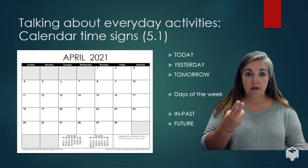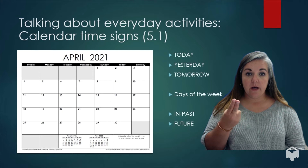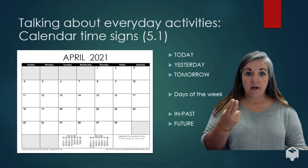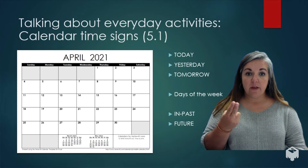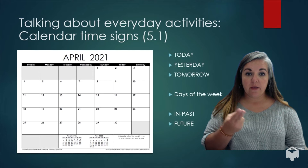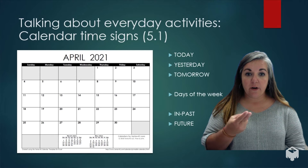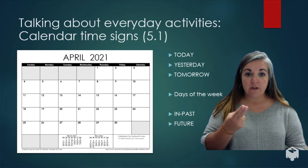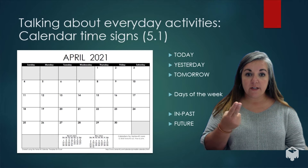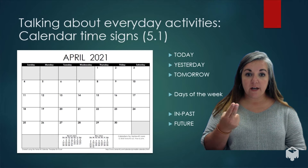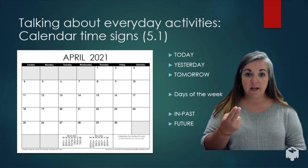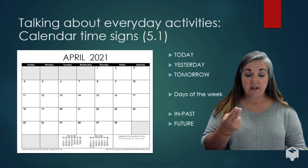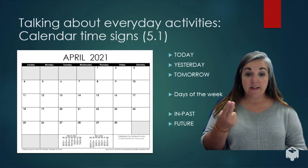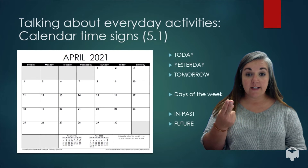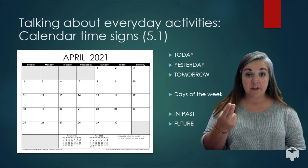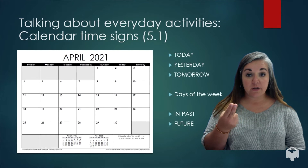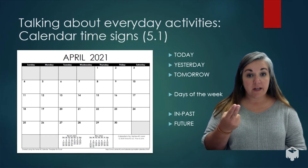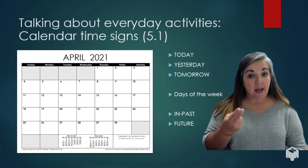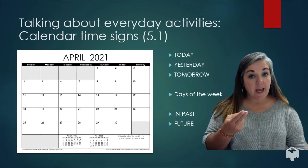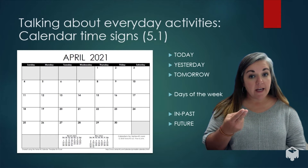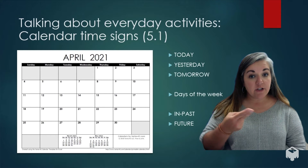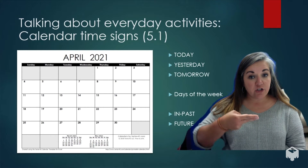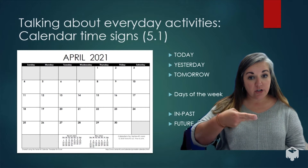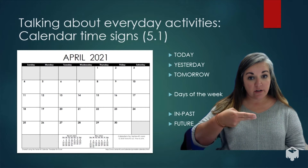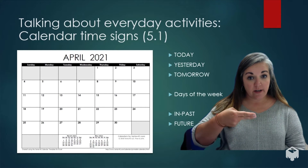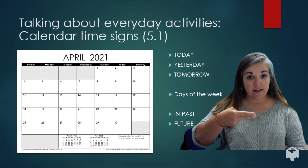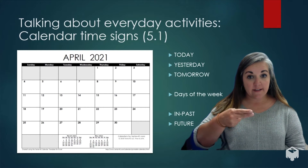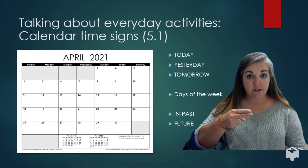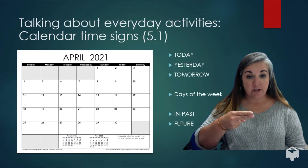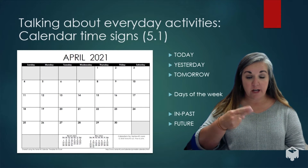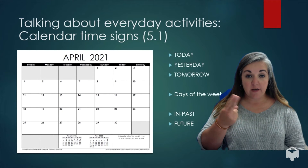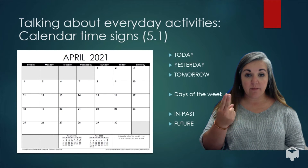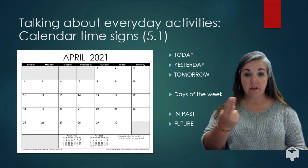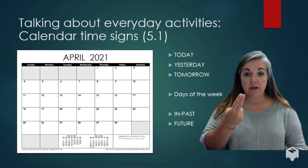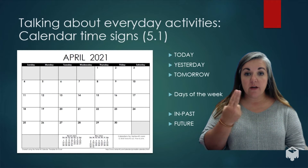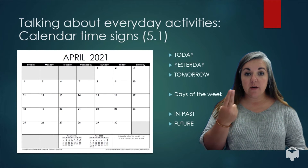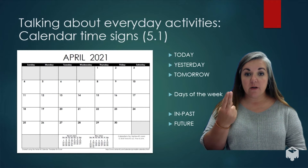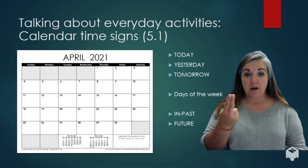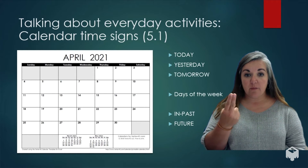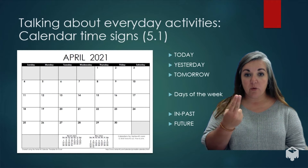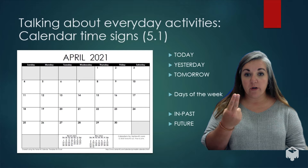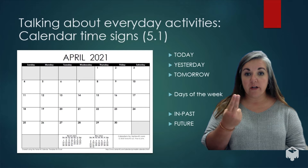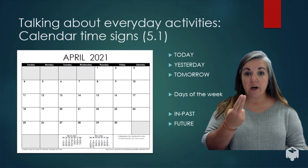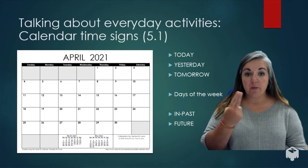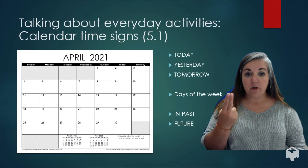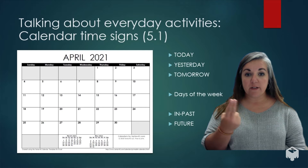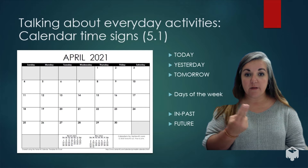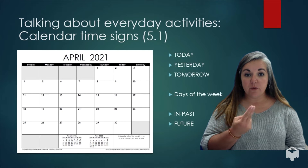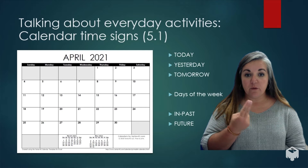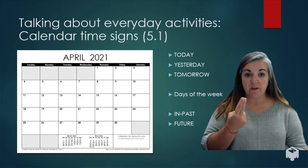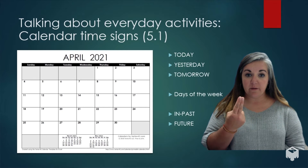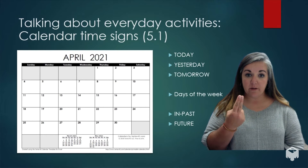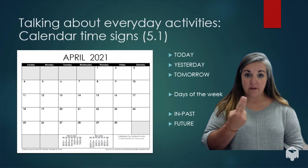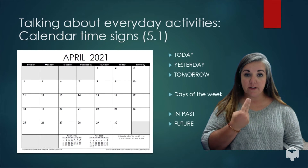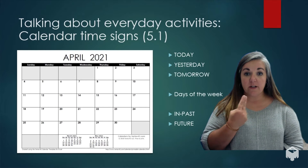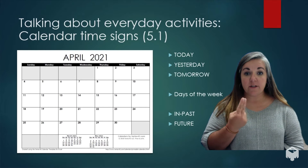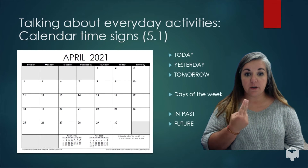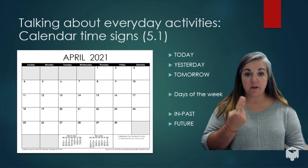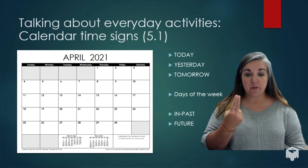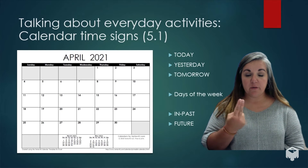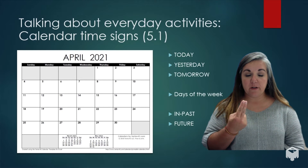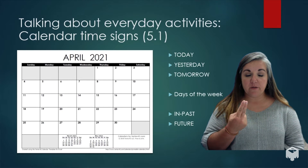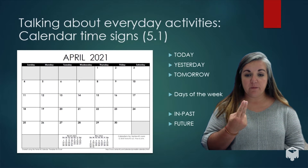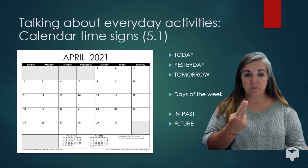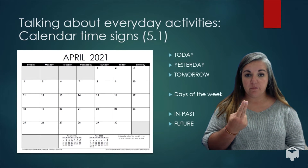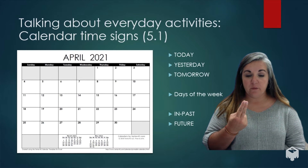you. Thursday is actually an H hand shape, pointed upwards and movement in a